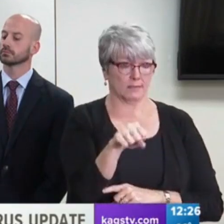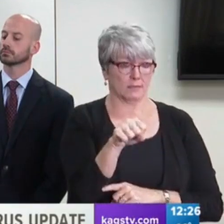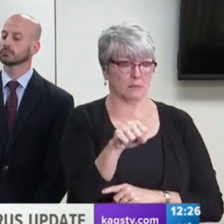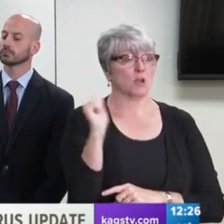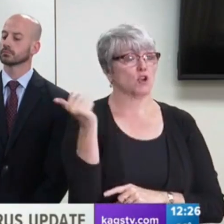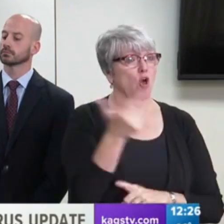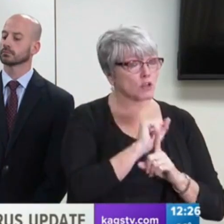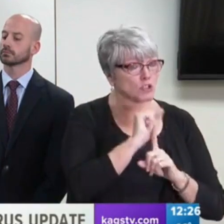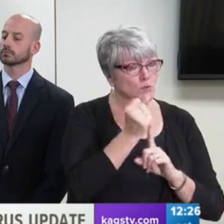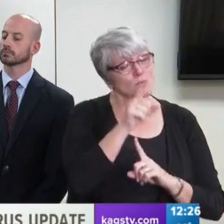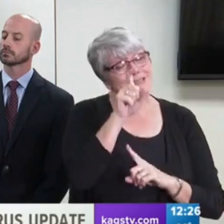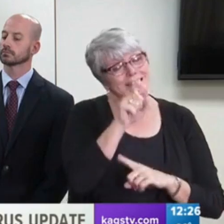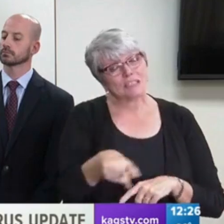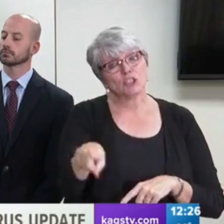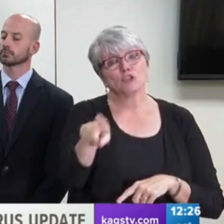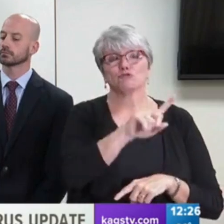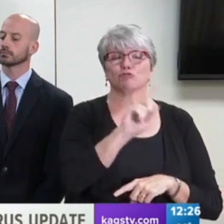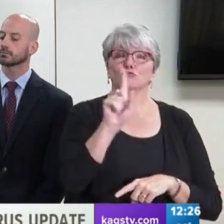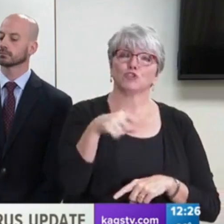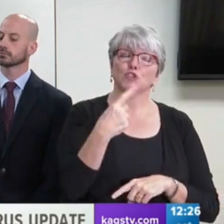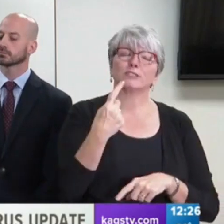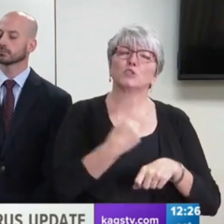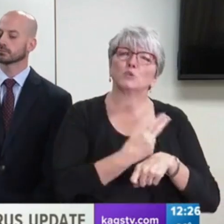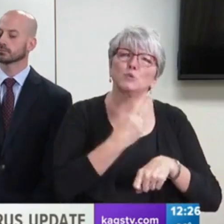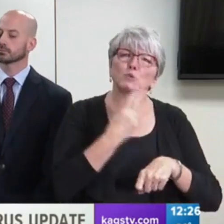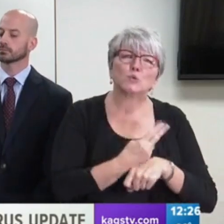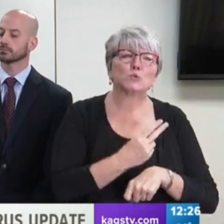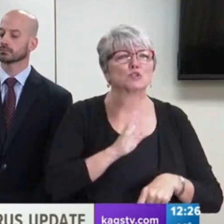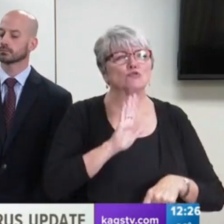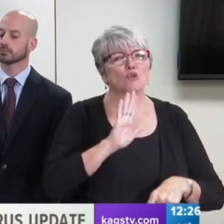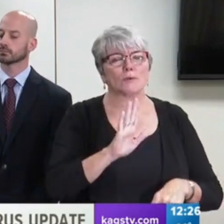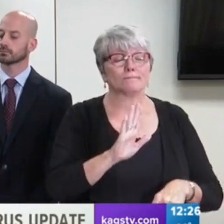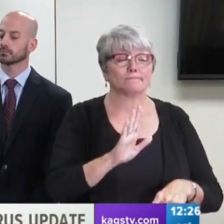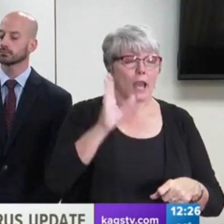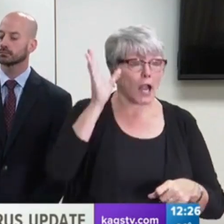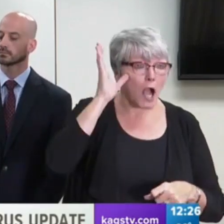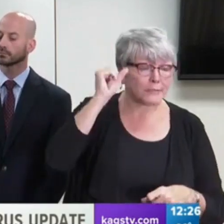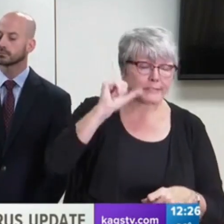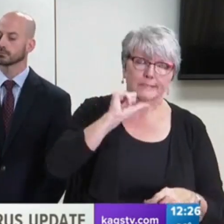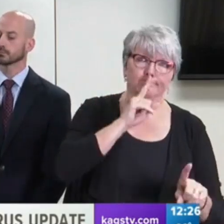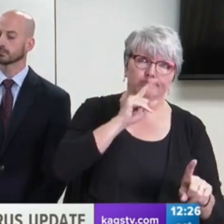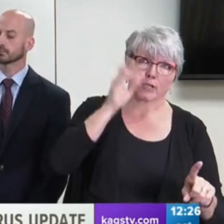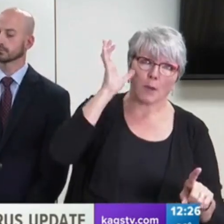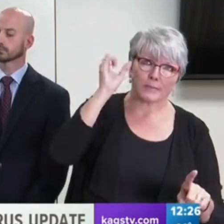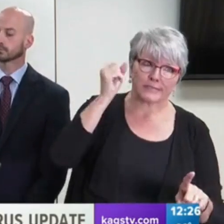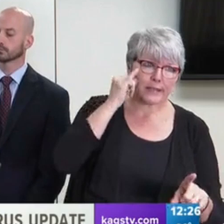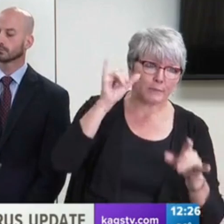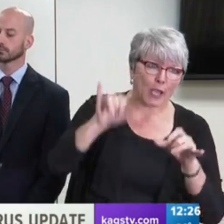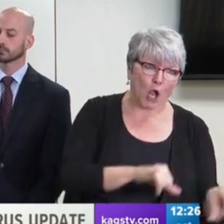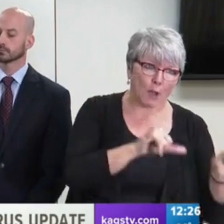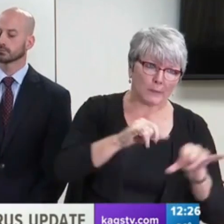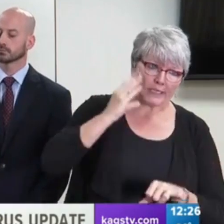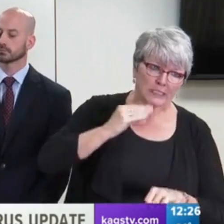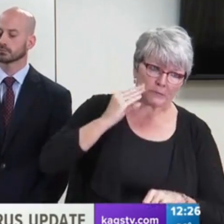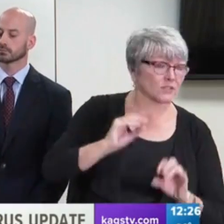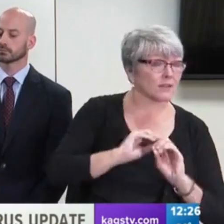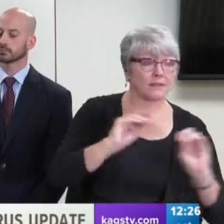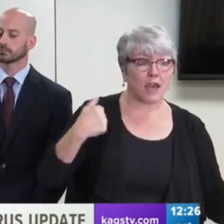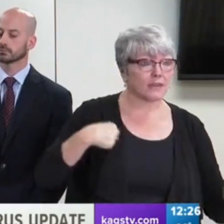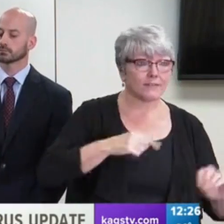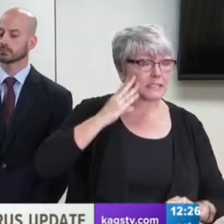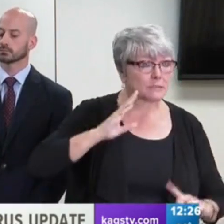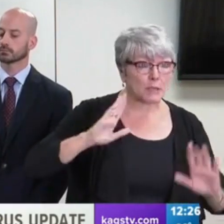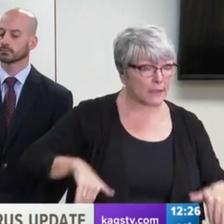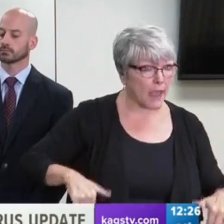all cases, we need you to just use your, we won't say common sense. That's based on common experience, and none of us has gone